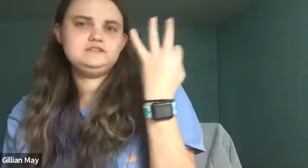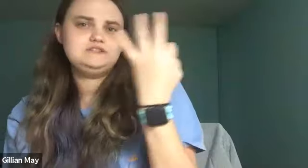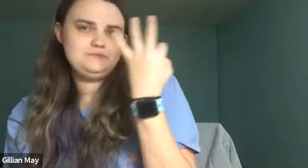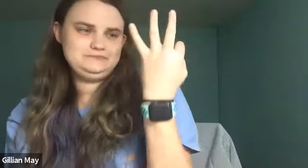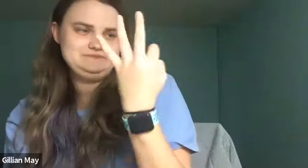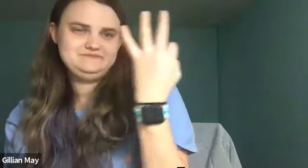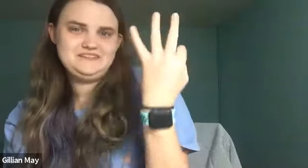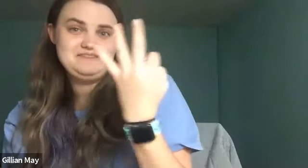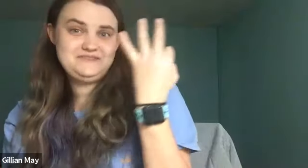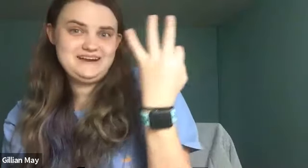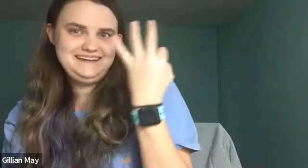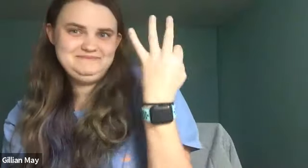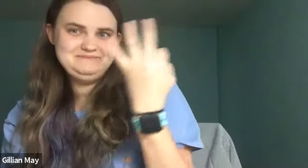So Friday.